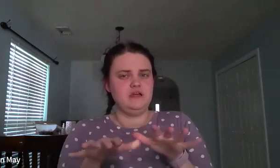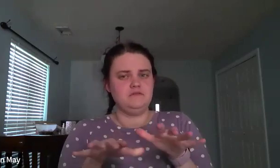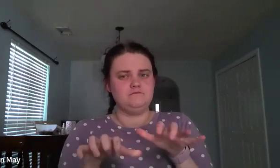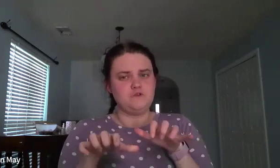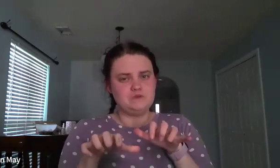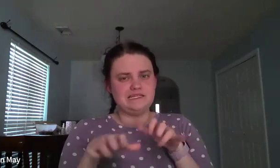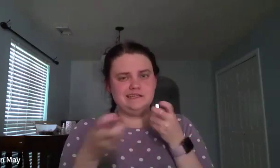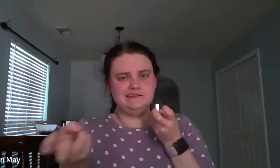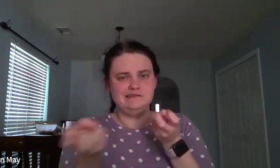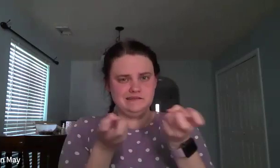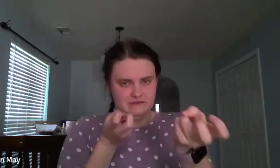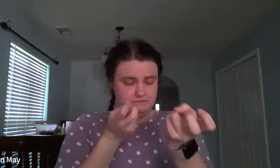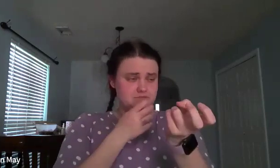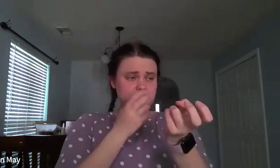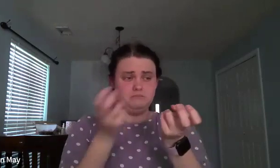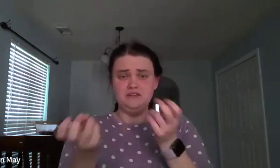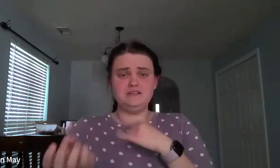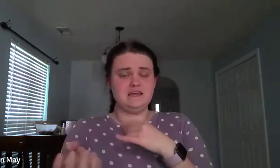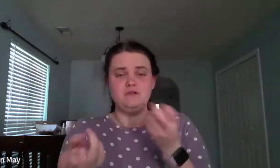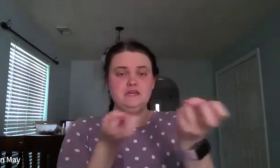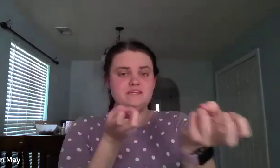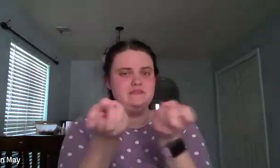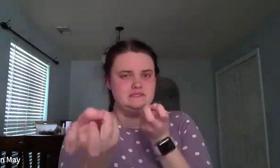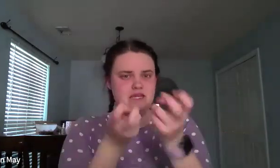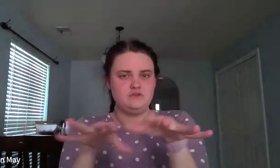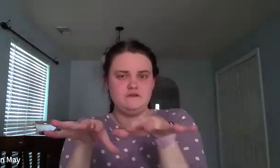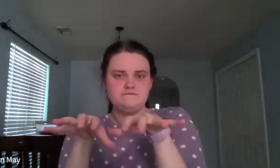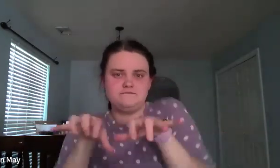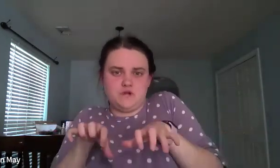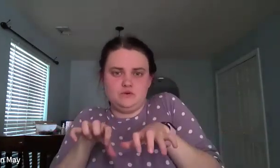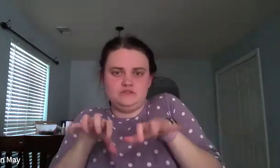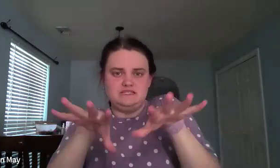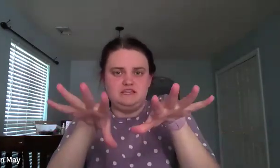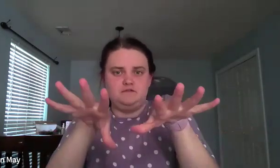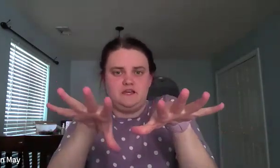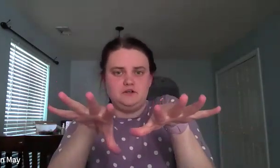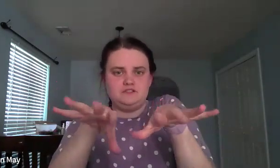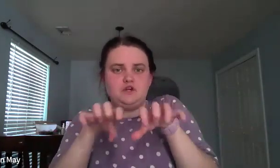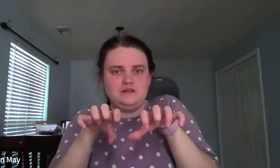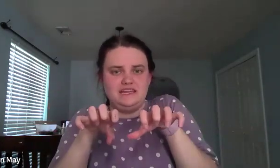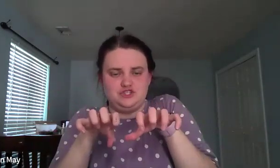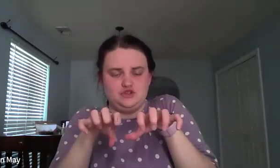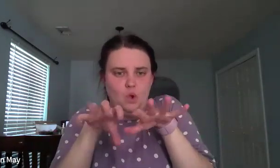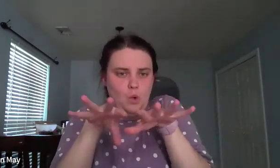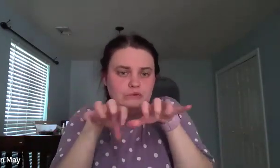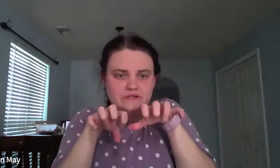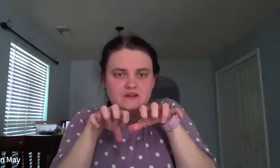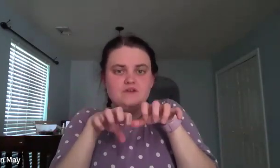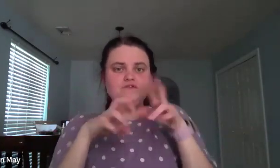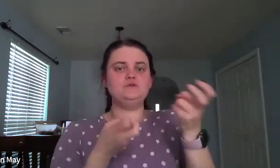like frozen. Oh my goodness, I have all the hiccups. And then skate. So like froze. It's like your fingers curling because you're so cold.